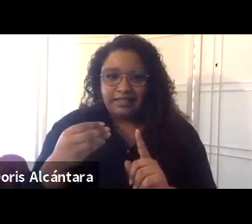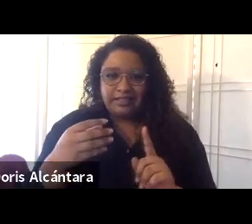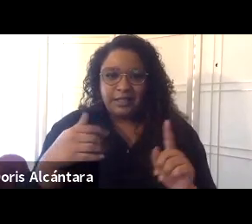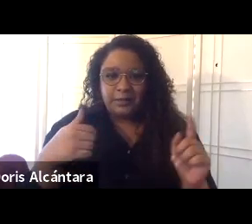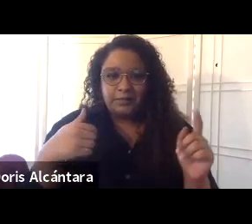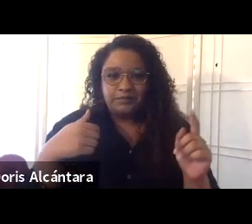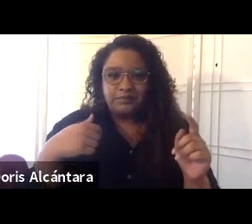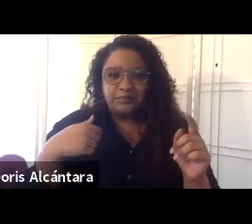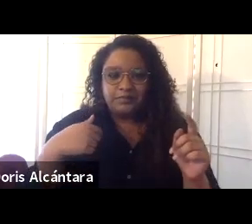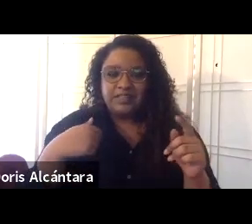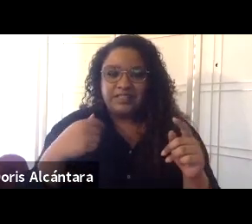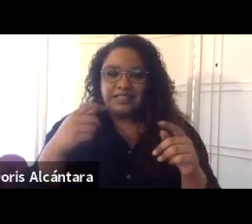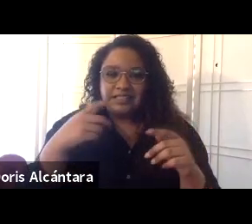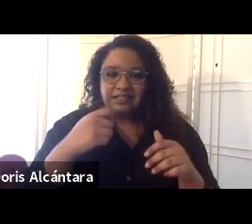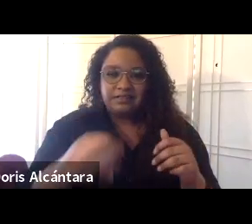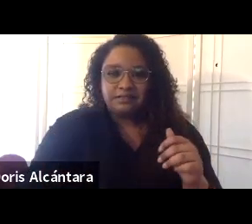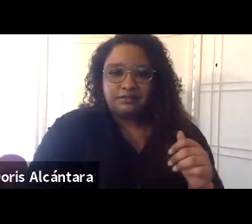themselves. And